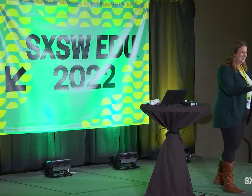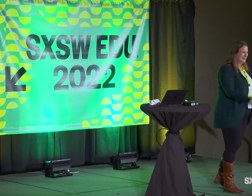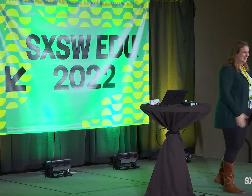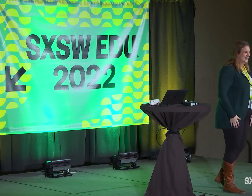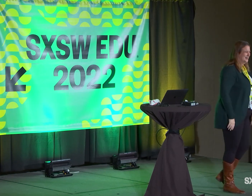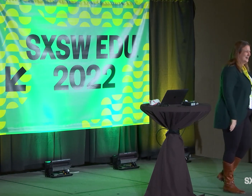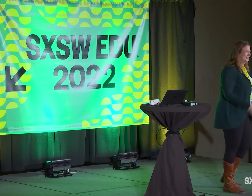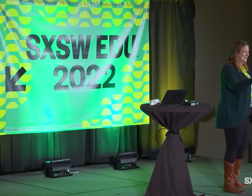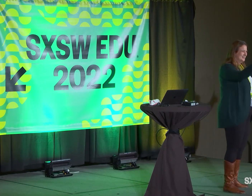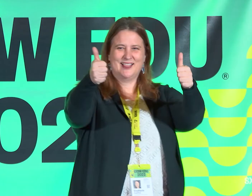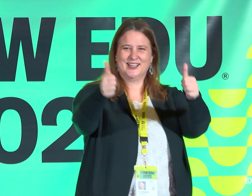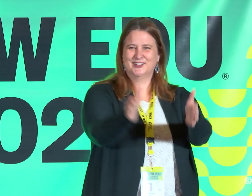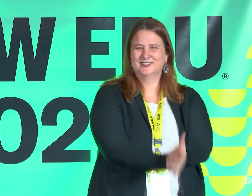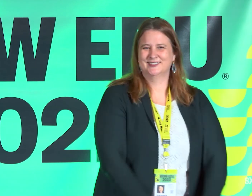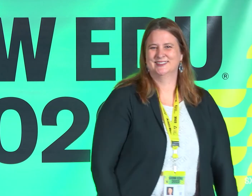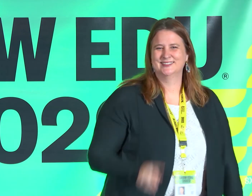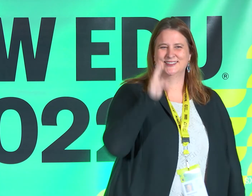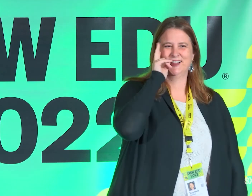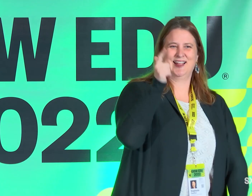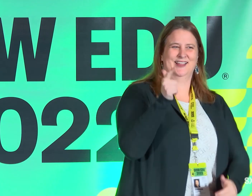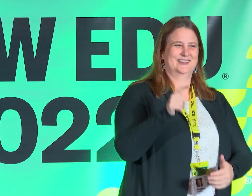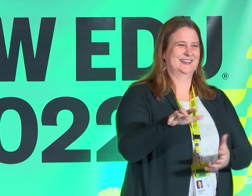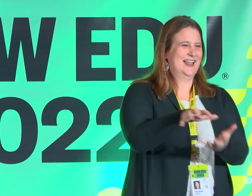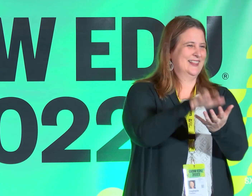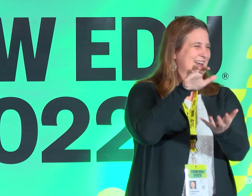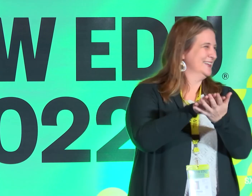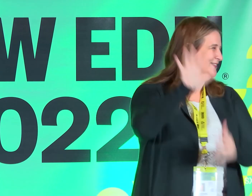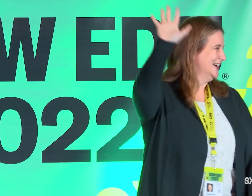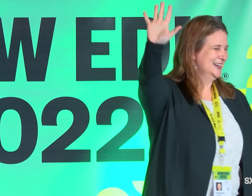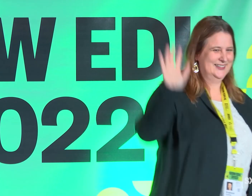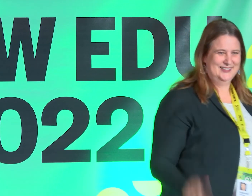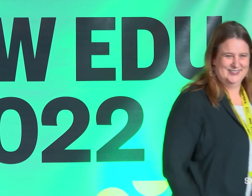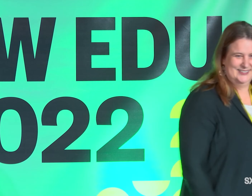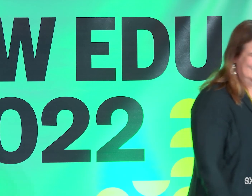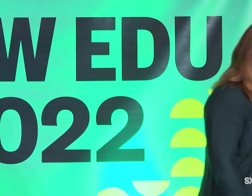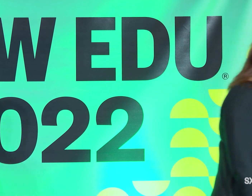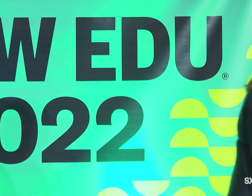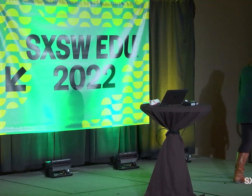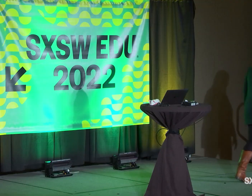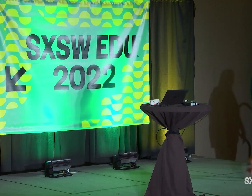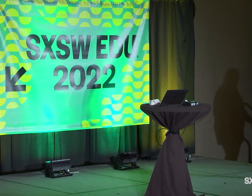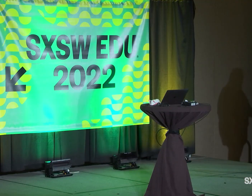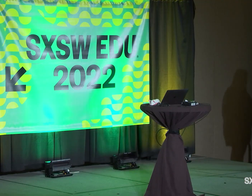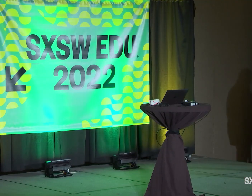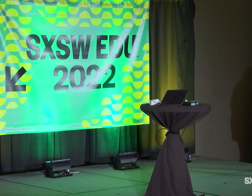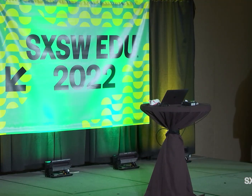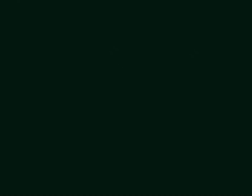Wave with your hands to clap. Thank you so much. Thanks. We'll see you later, alligator. Have a great afternoon.